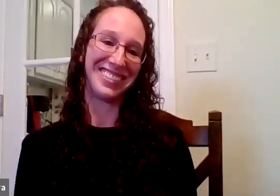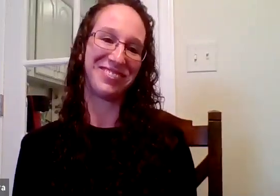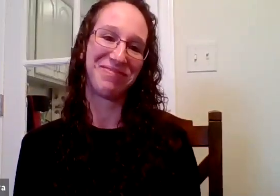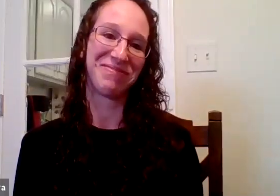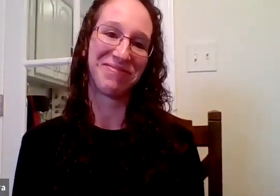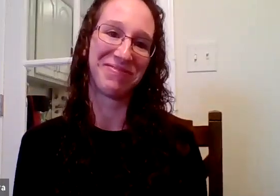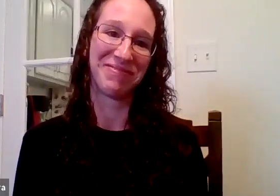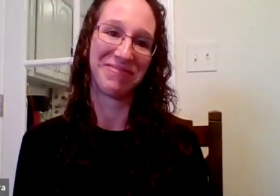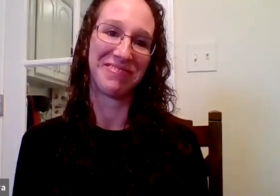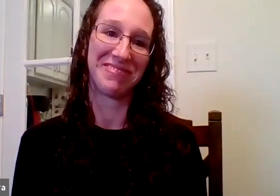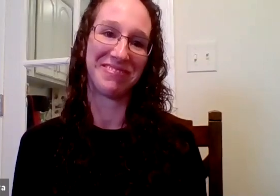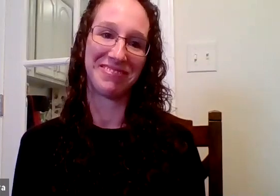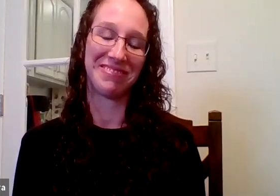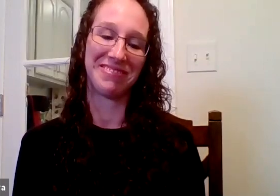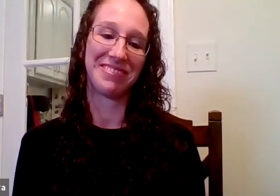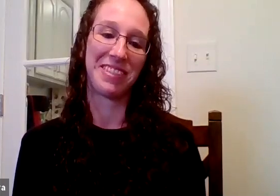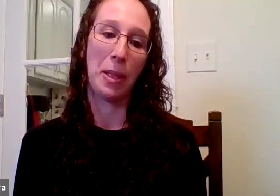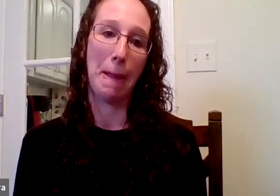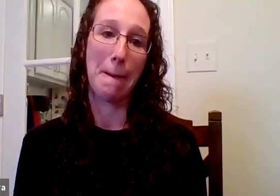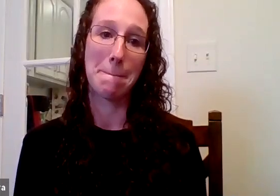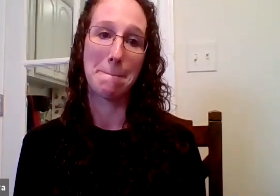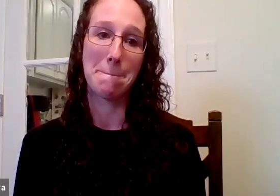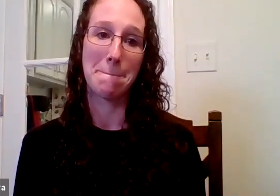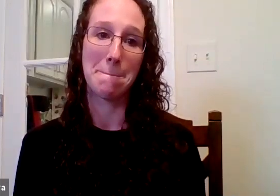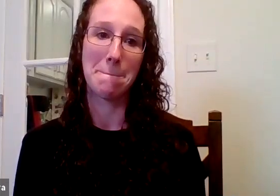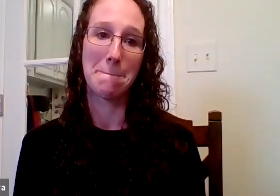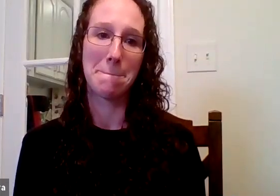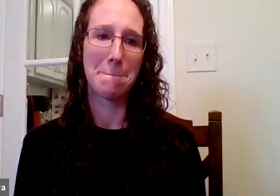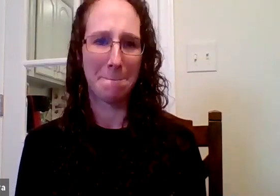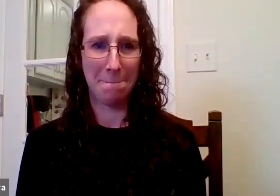Lisa is the show off. Lisa, Lisa has a name sign in our family.